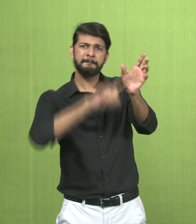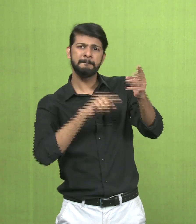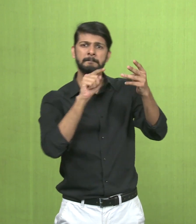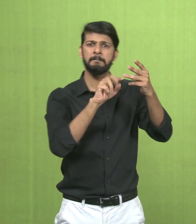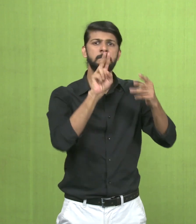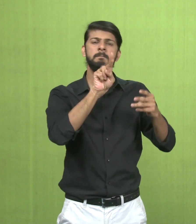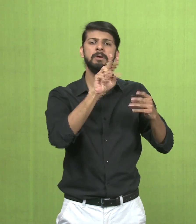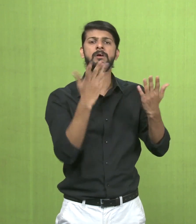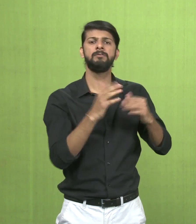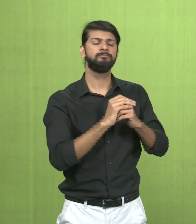is harmony.